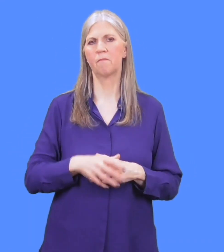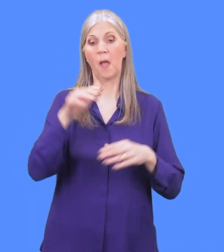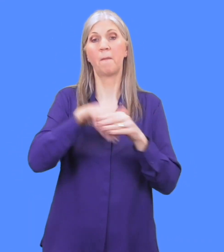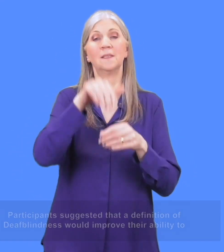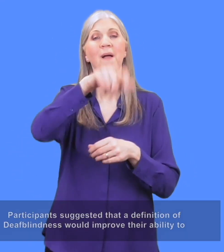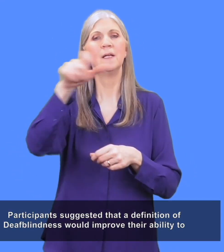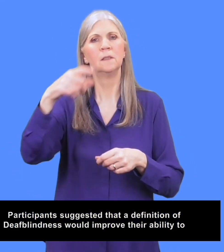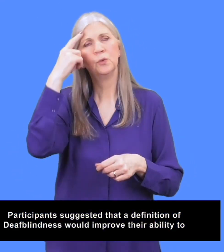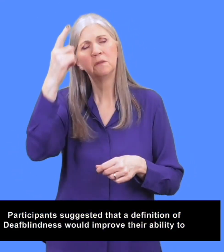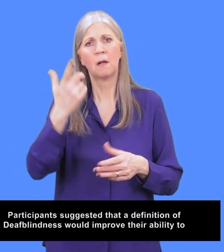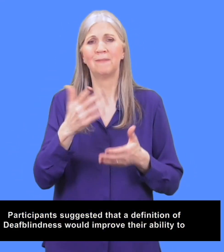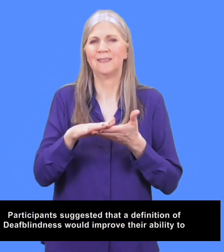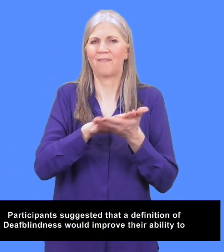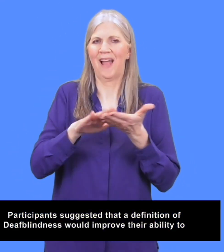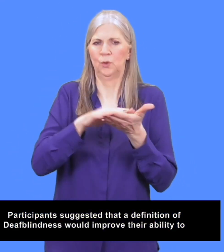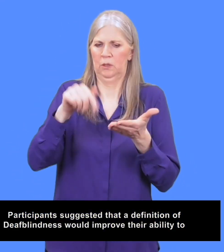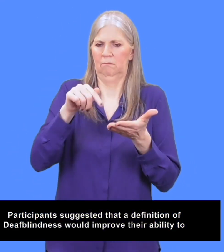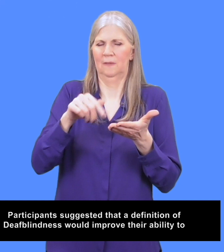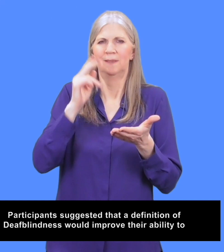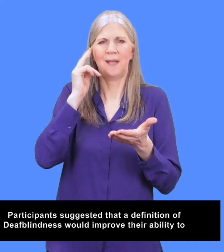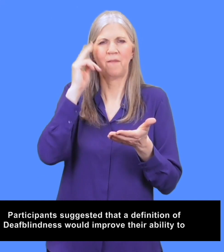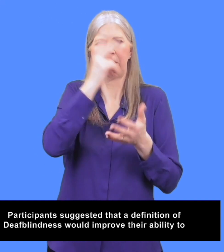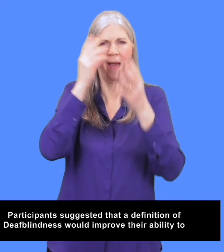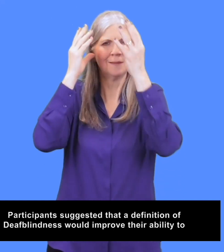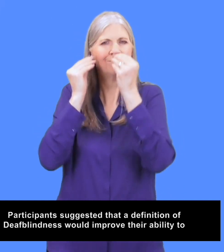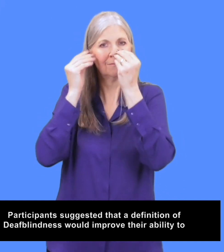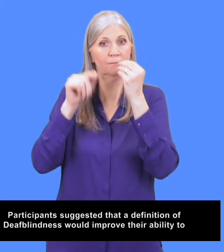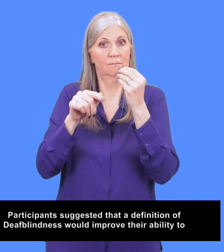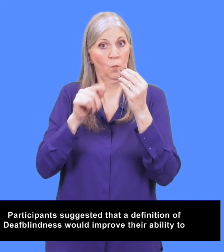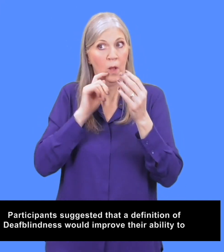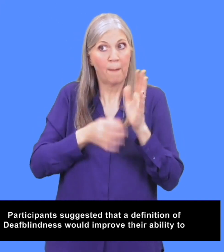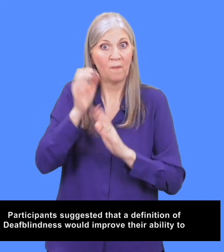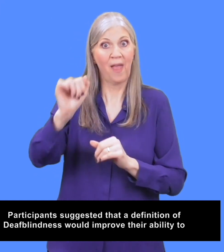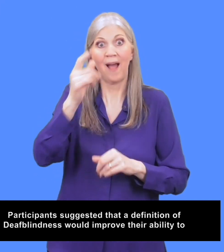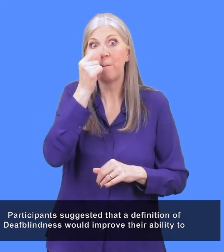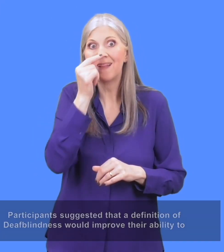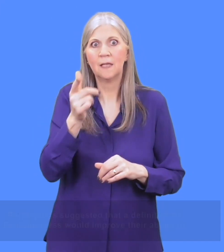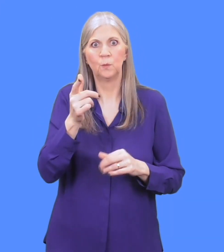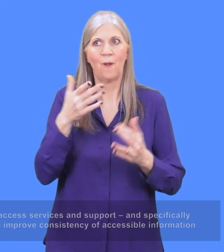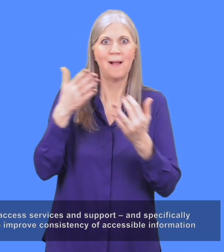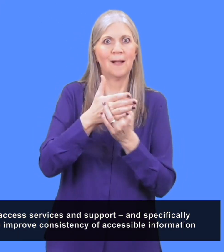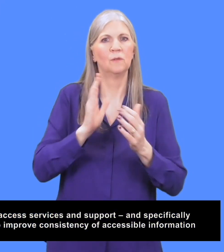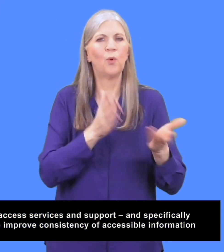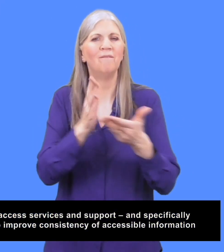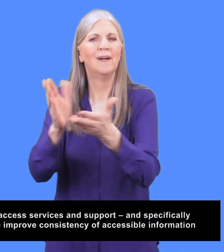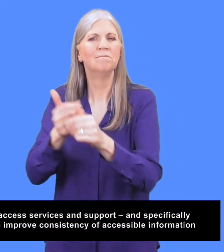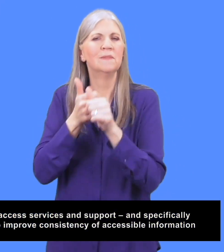Participants suggested that a definition of deafblindness would improve their ability to access services and support,